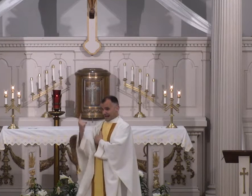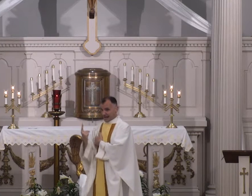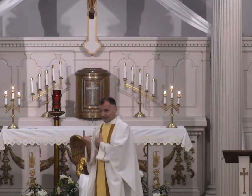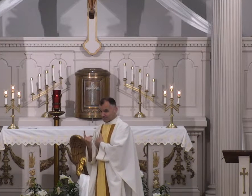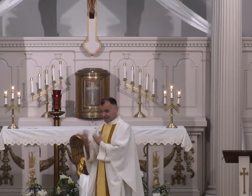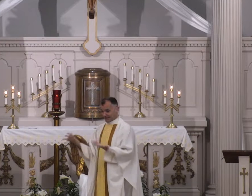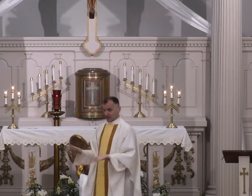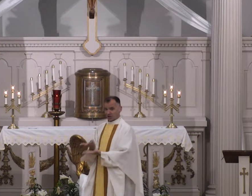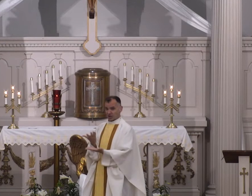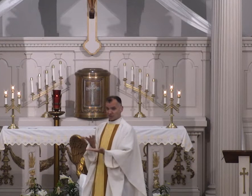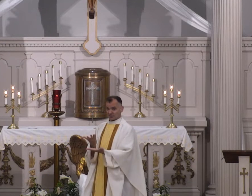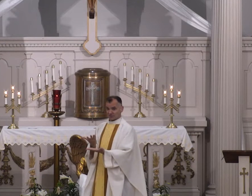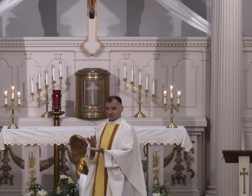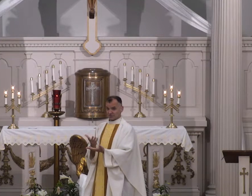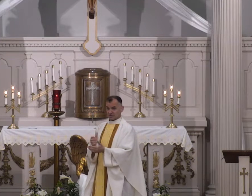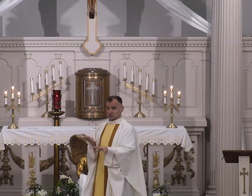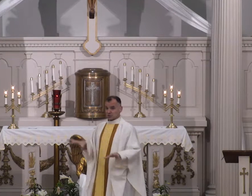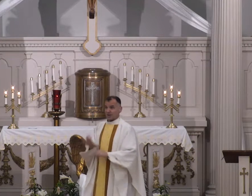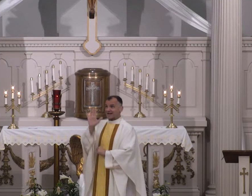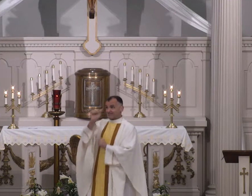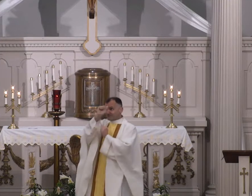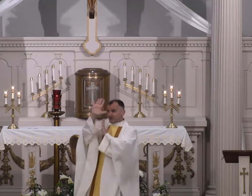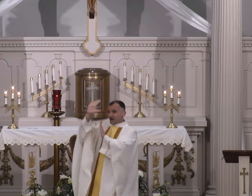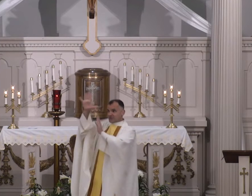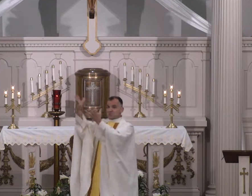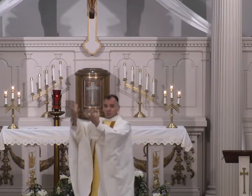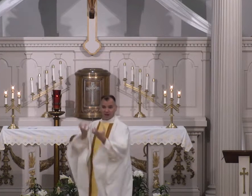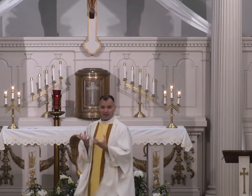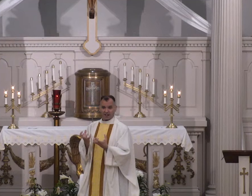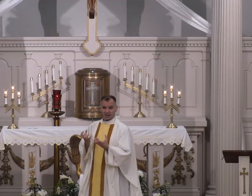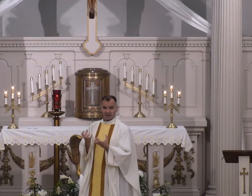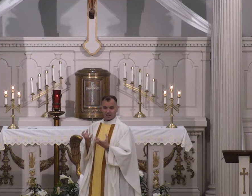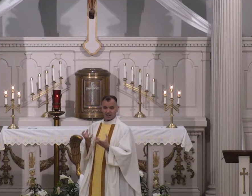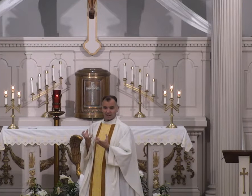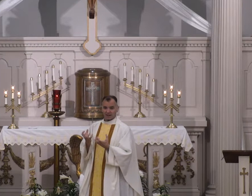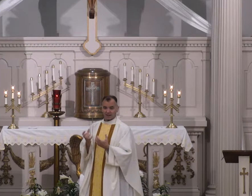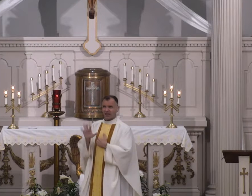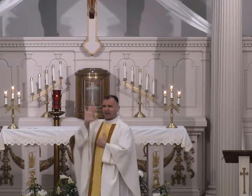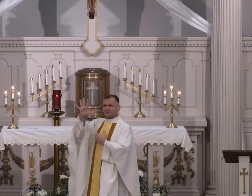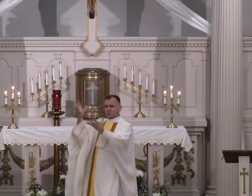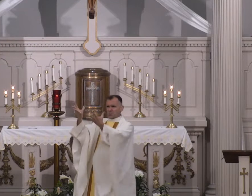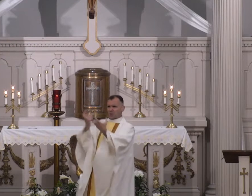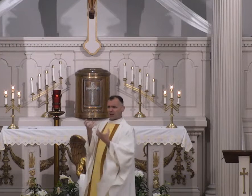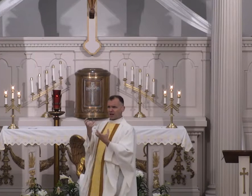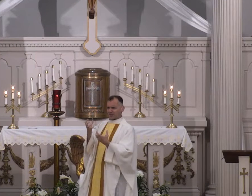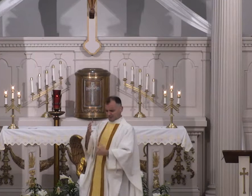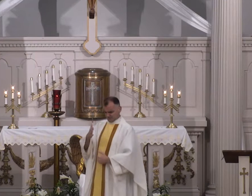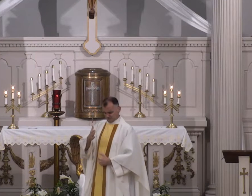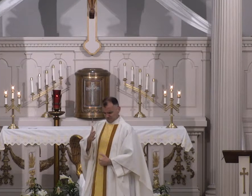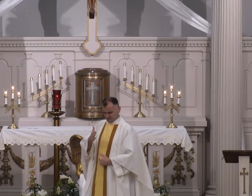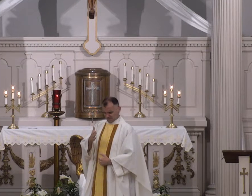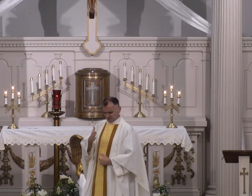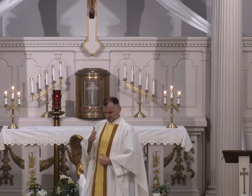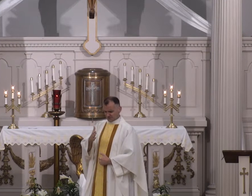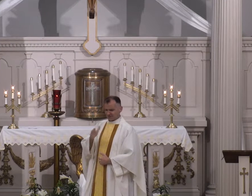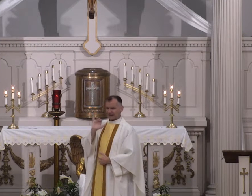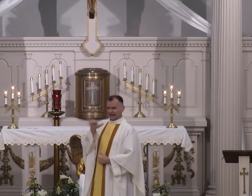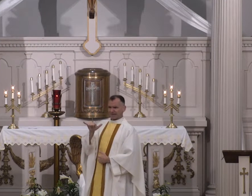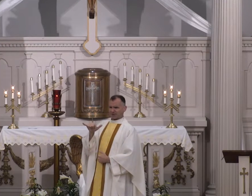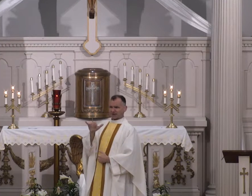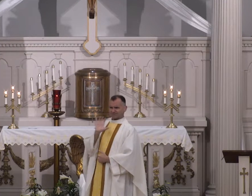was worth even their lives. Jesus came to earth to do his Father's will. We just heard this.